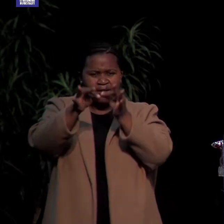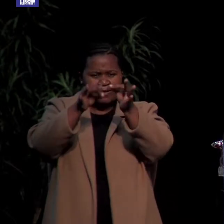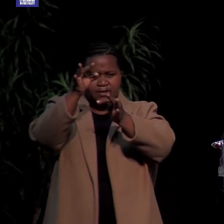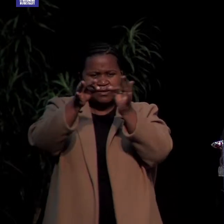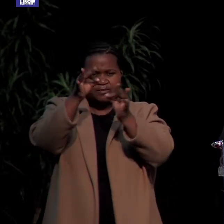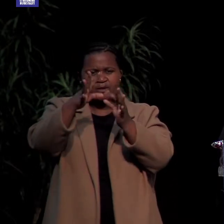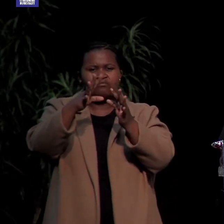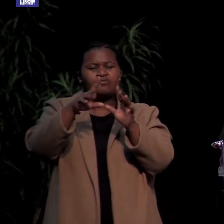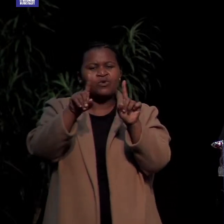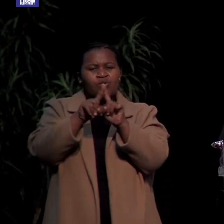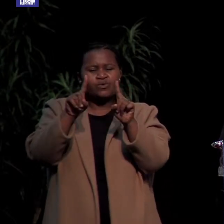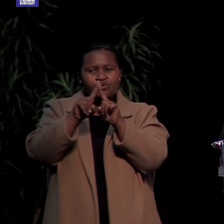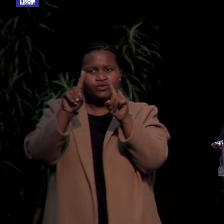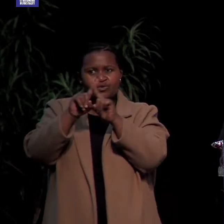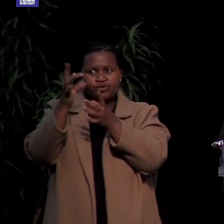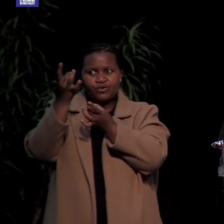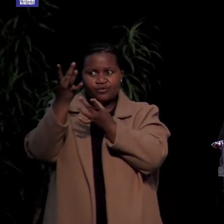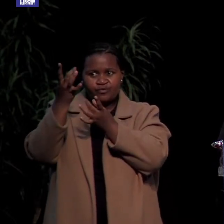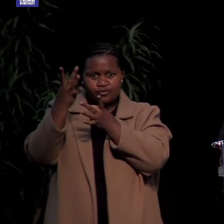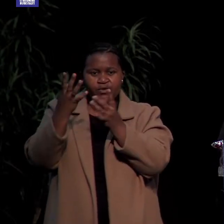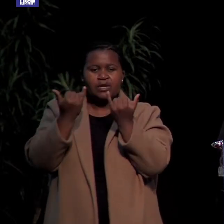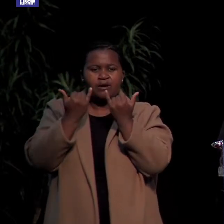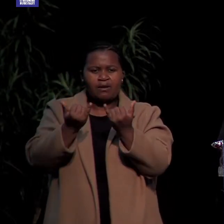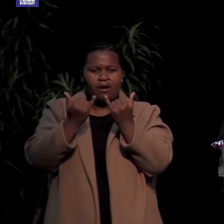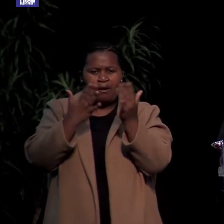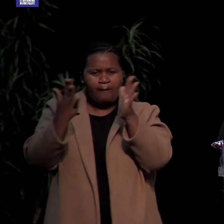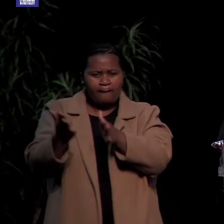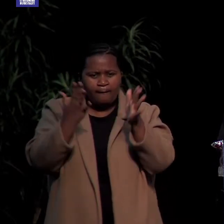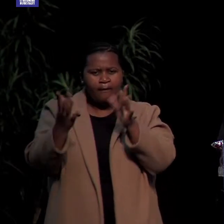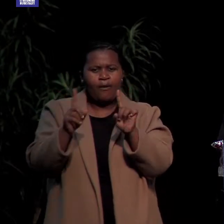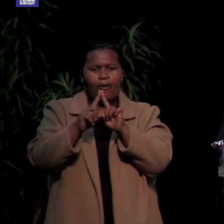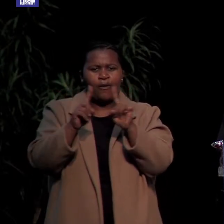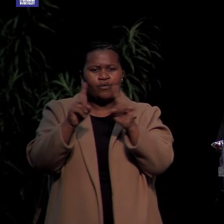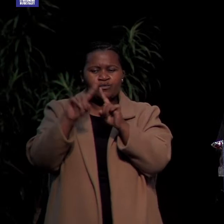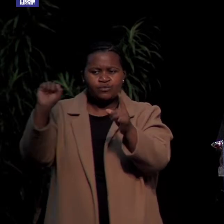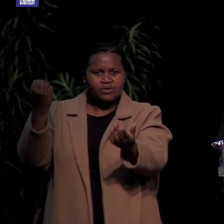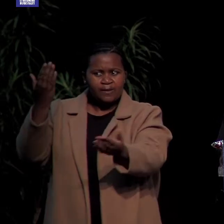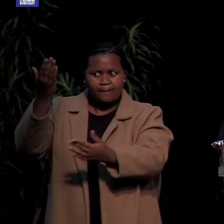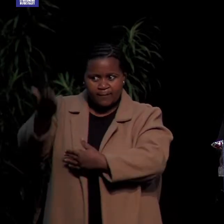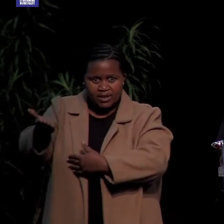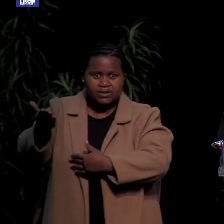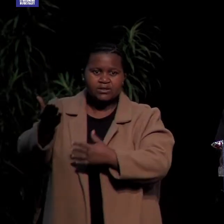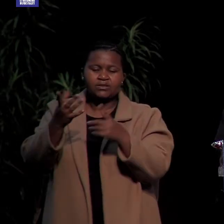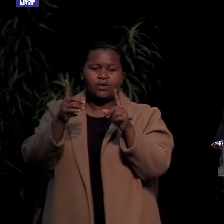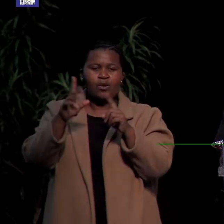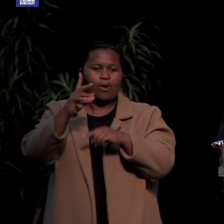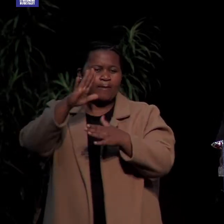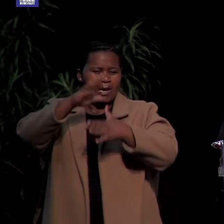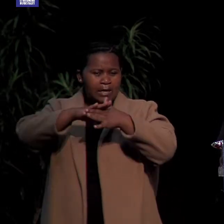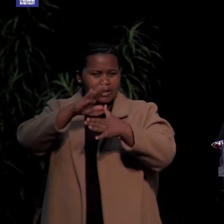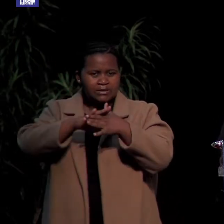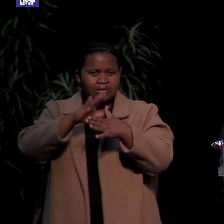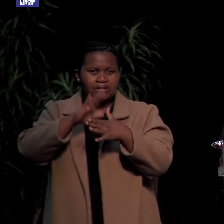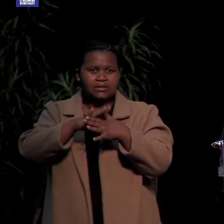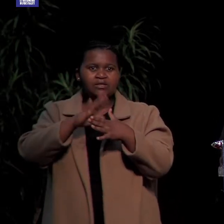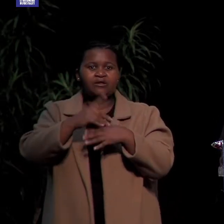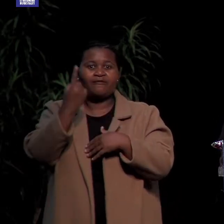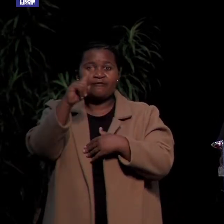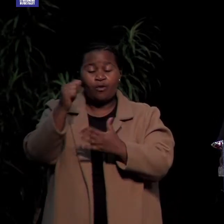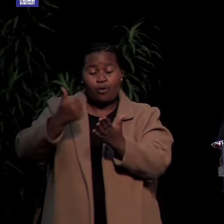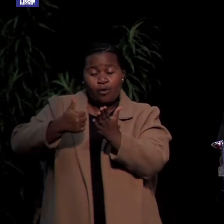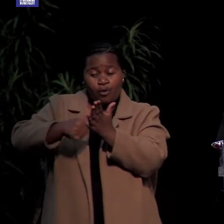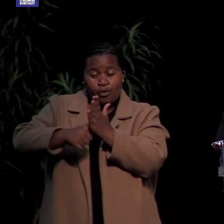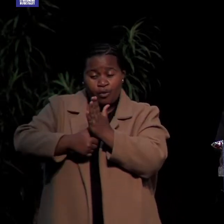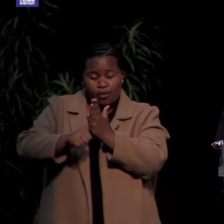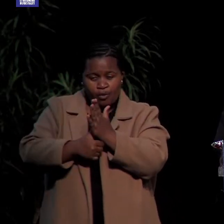and that information has now been appropriately packaged and submitted. The main reasons for the rollover for the grants